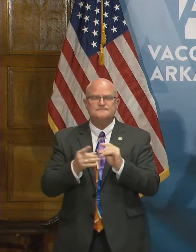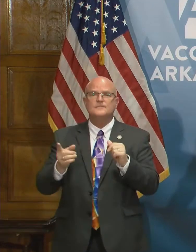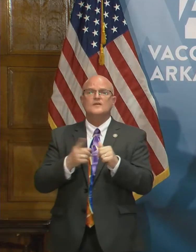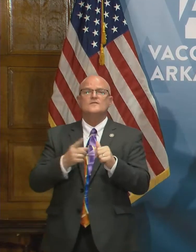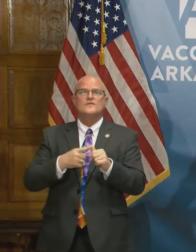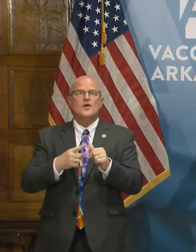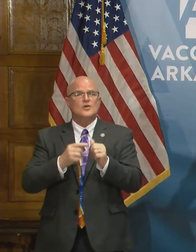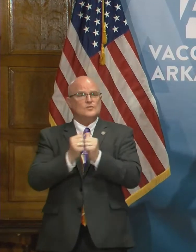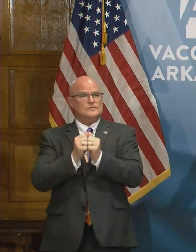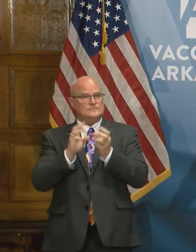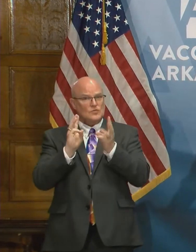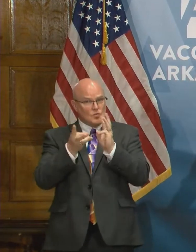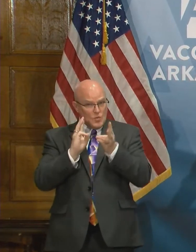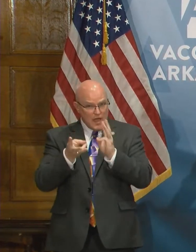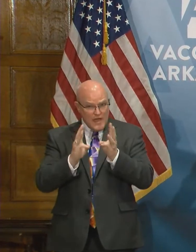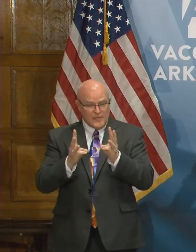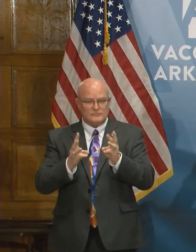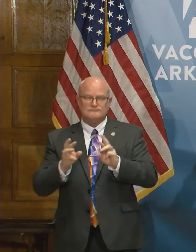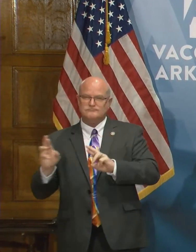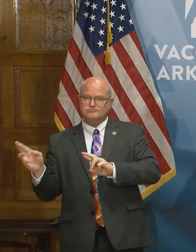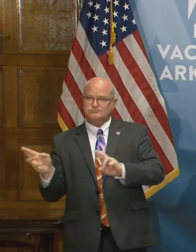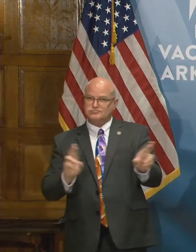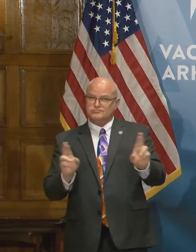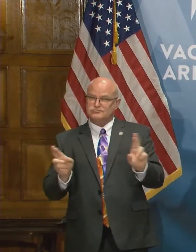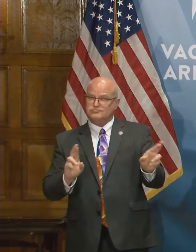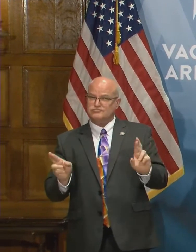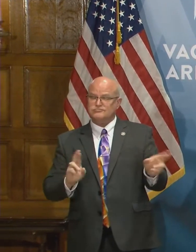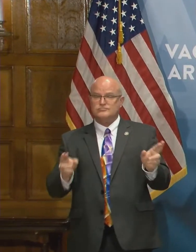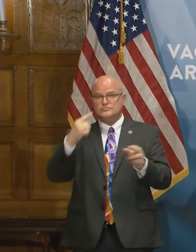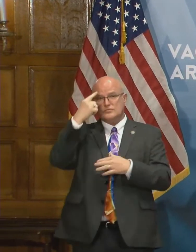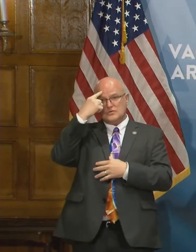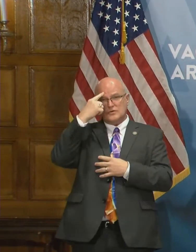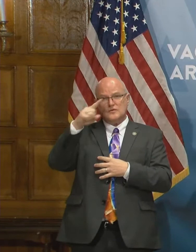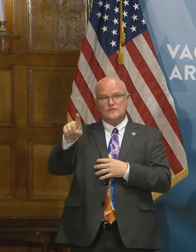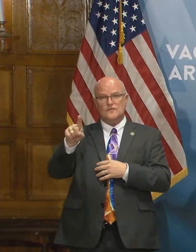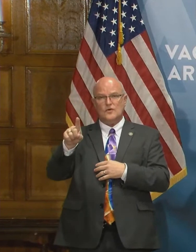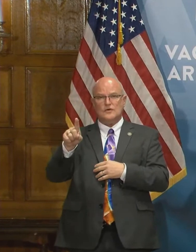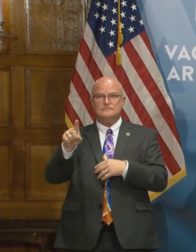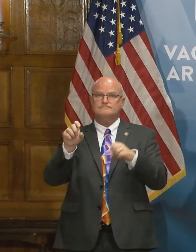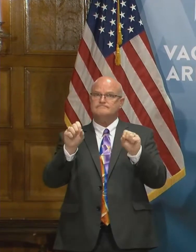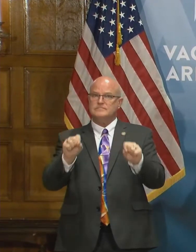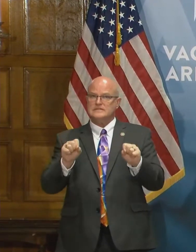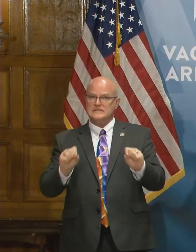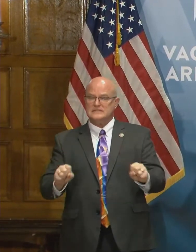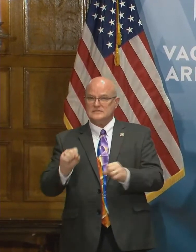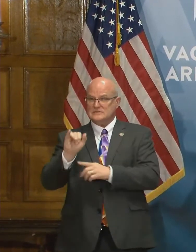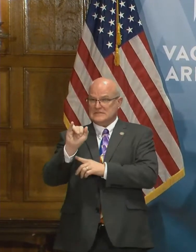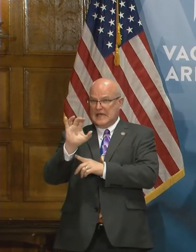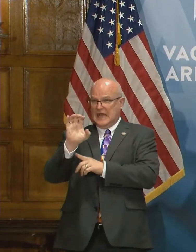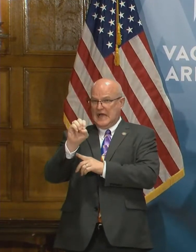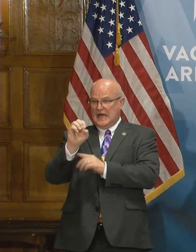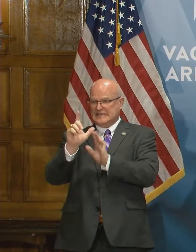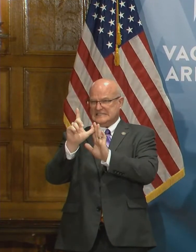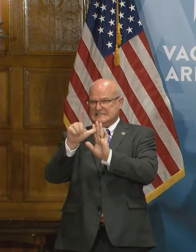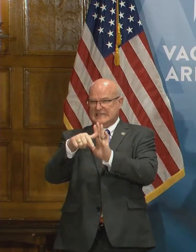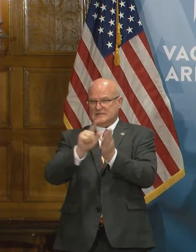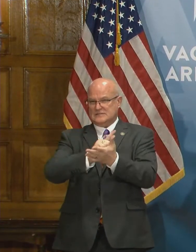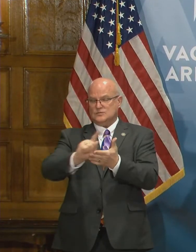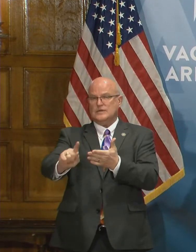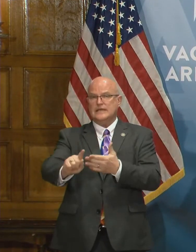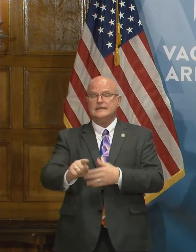start with the weather and the preparations that we're making for potential ice event later in the